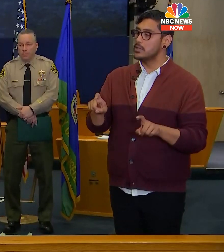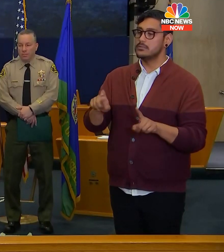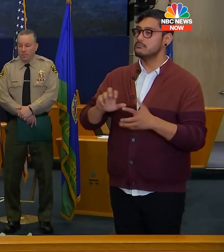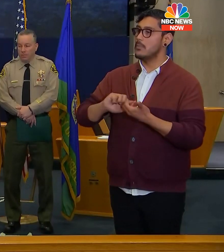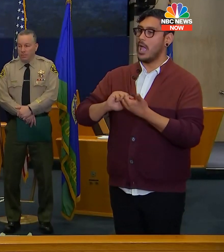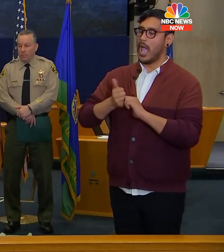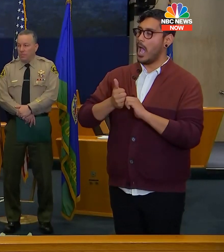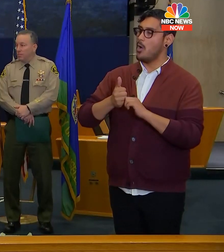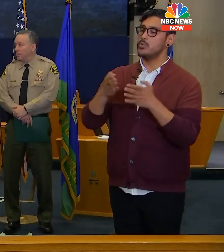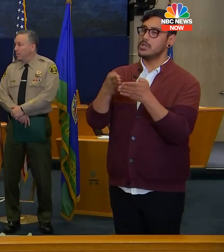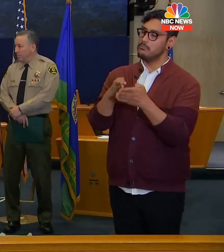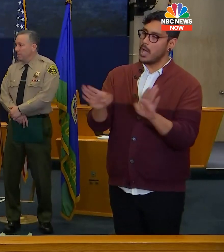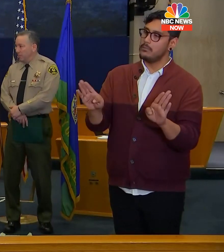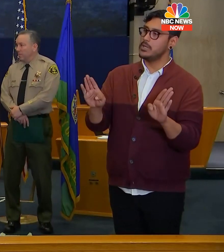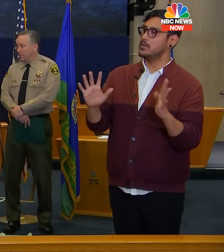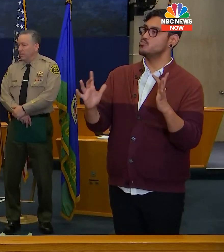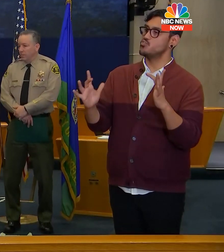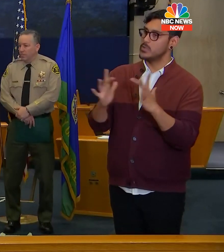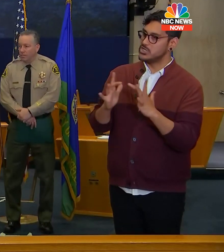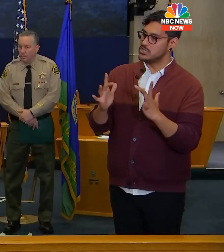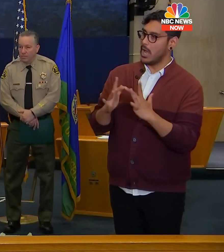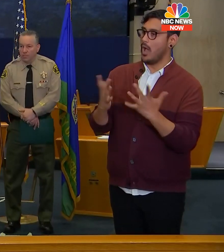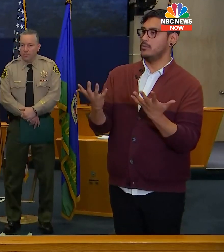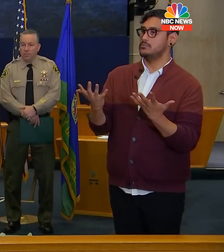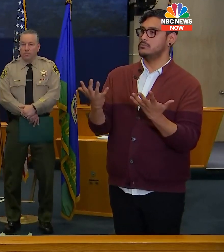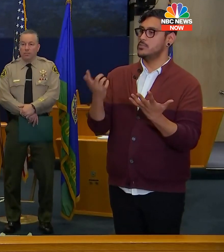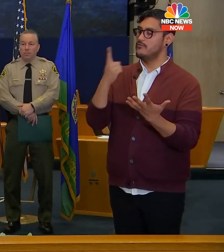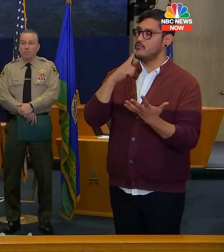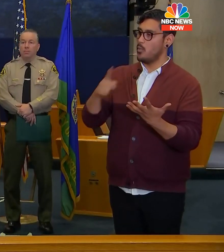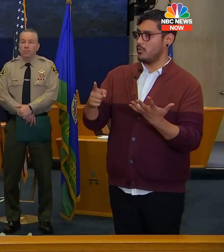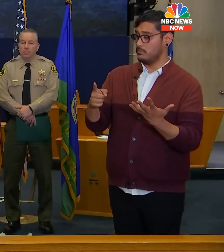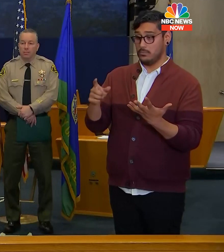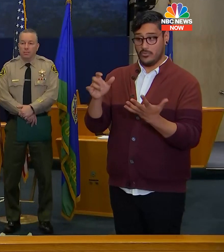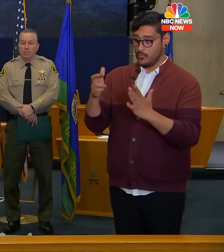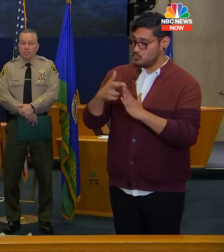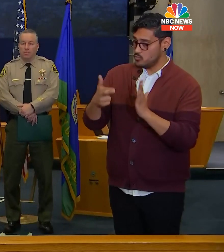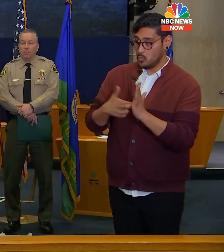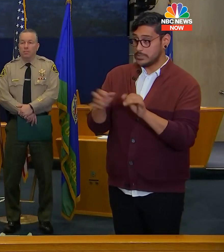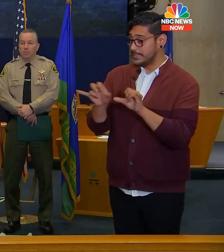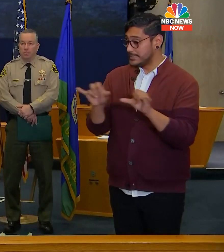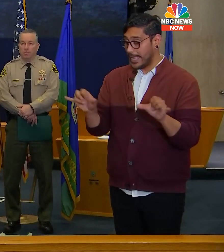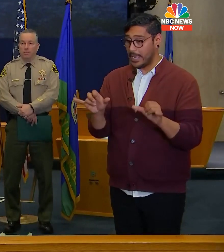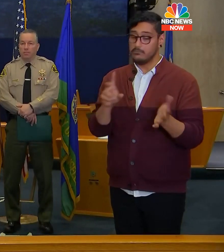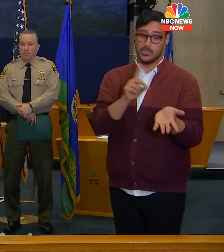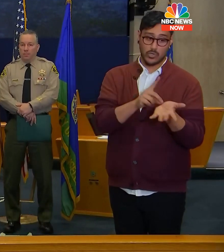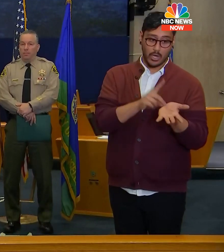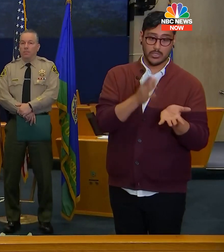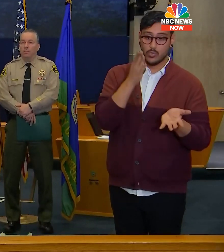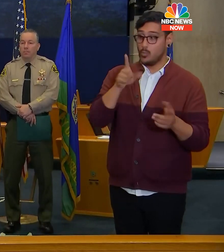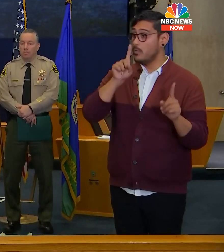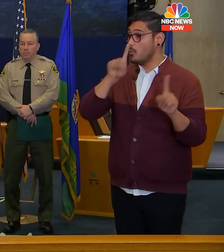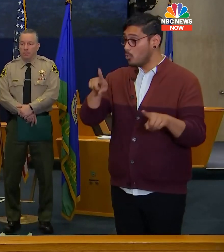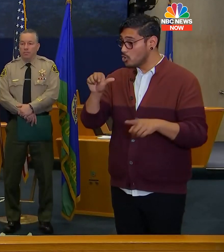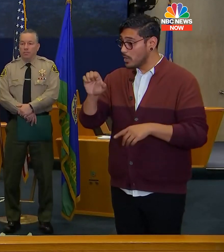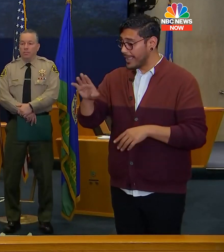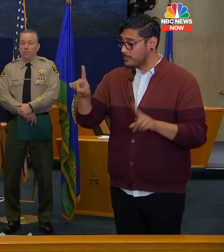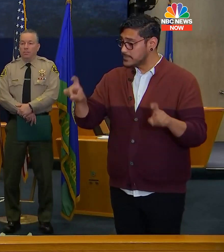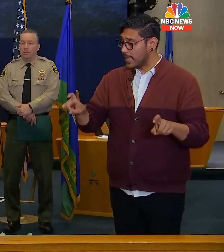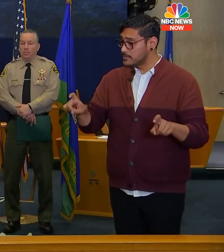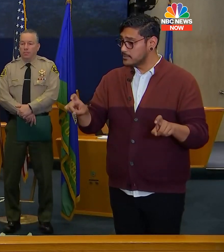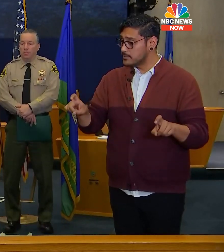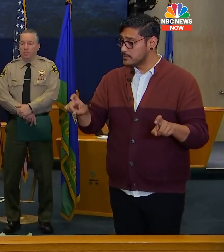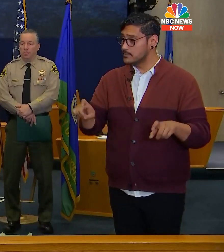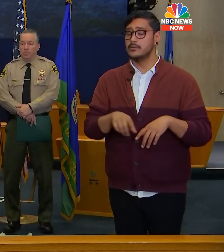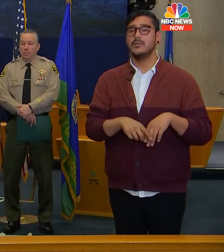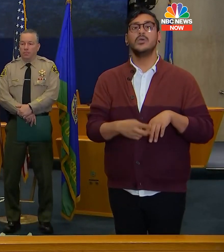the public reach out to the county? Is the guideline still the same? The provider orders the lab test. So at